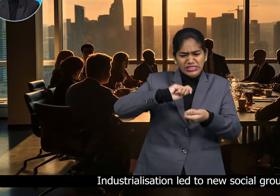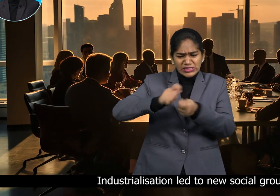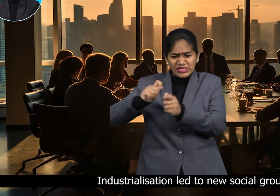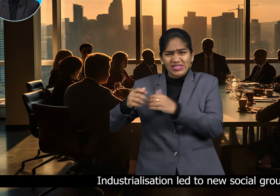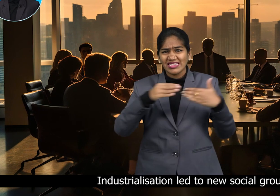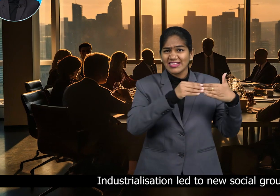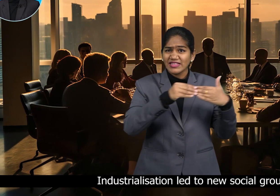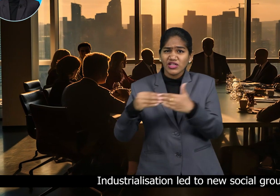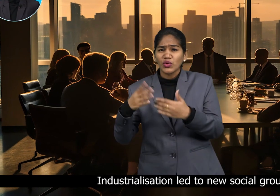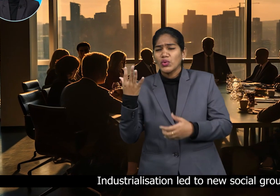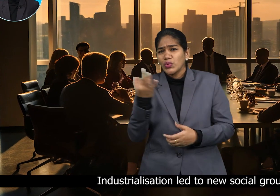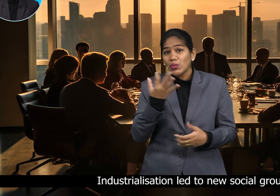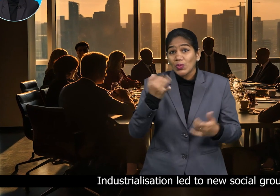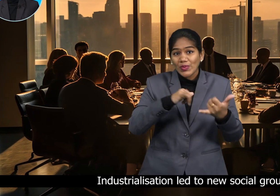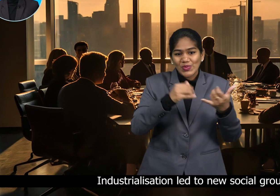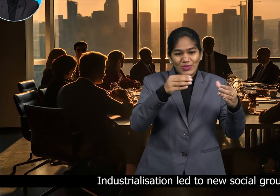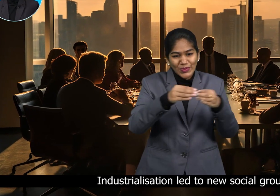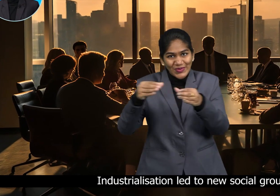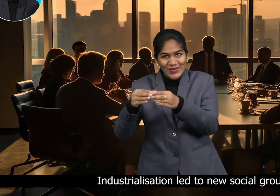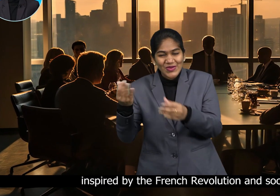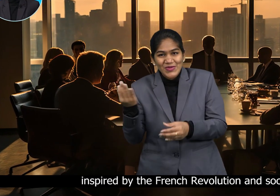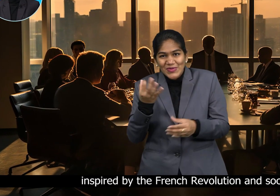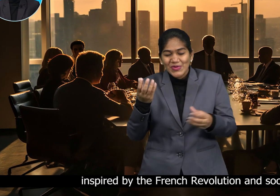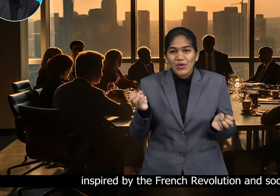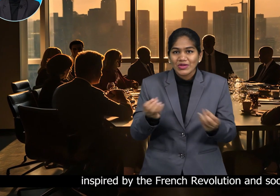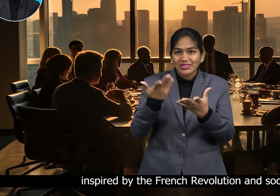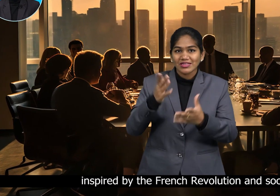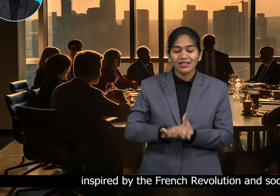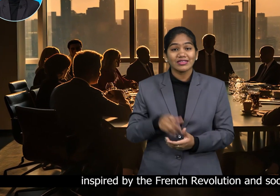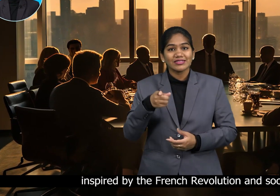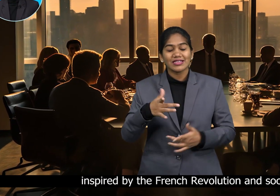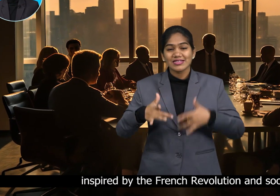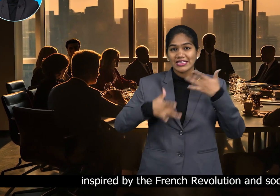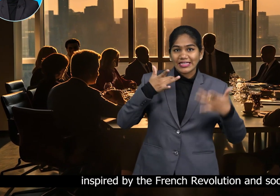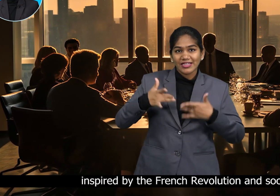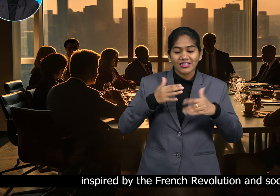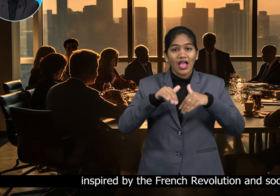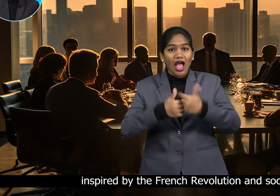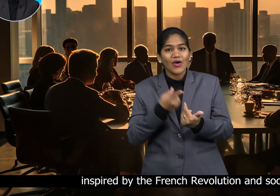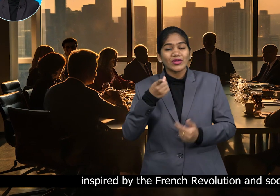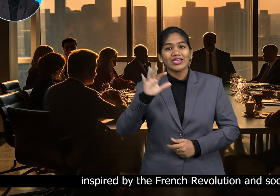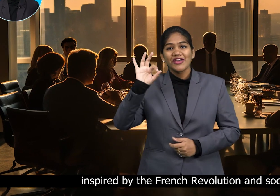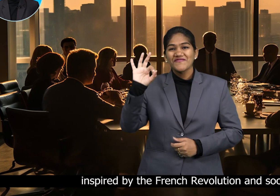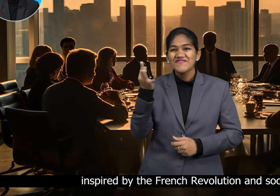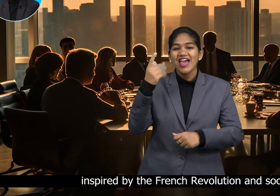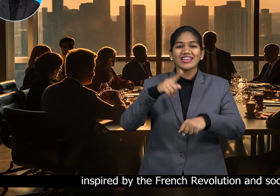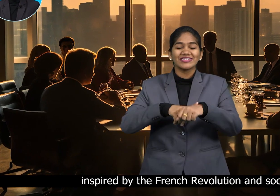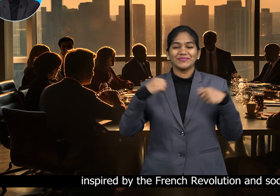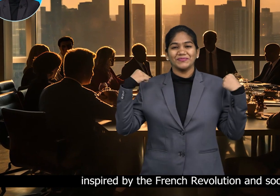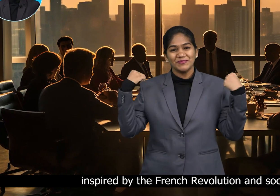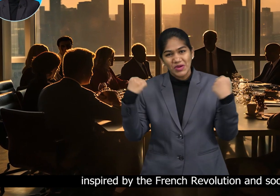Industrialization led to new social groups inspired by the French Revolution and